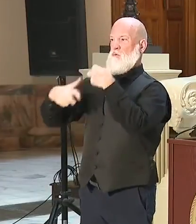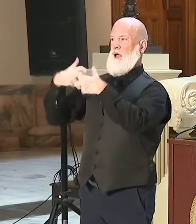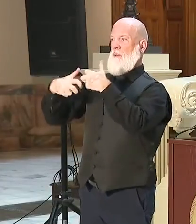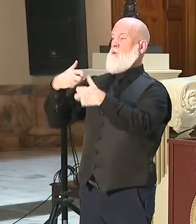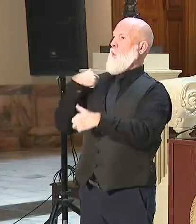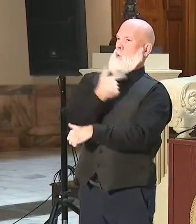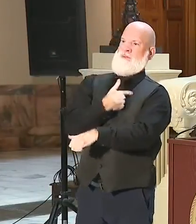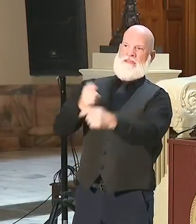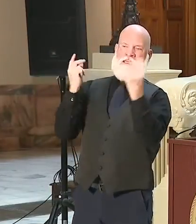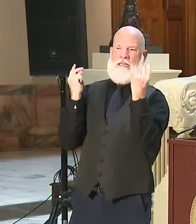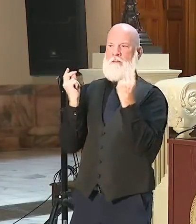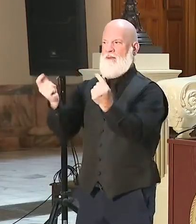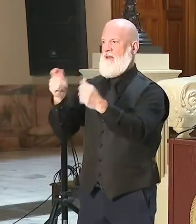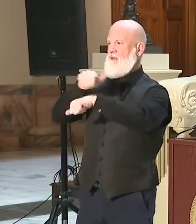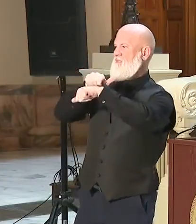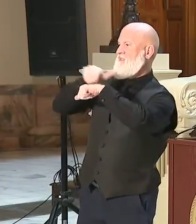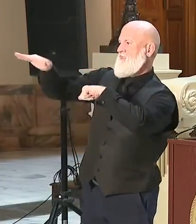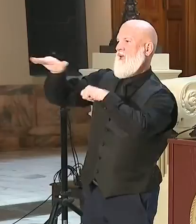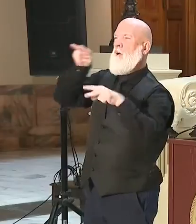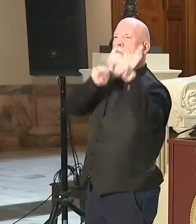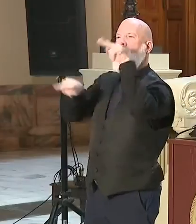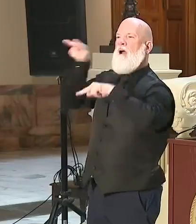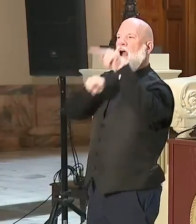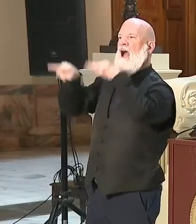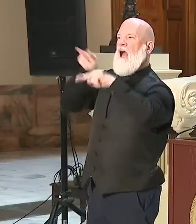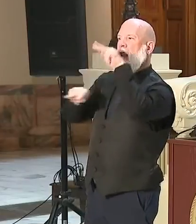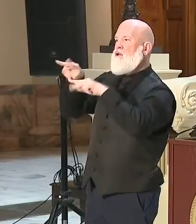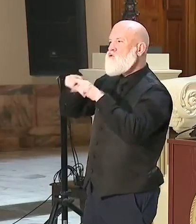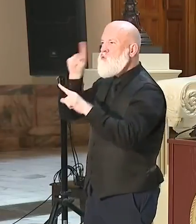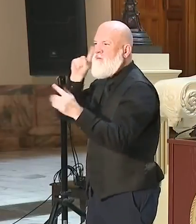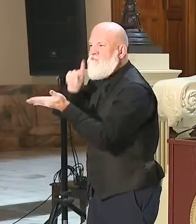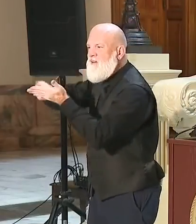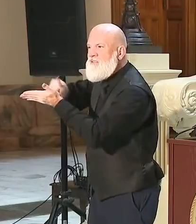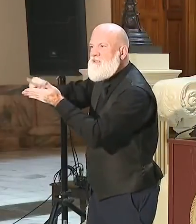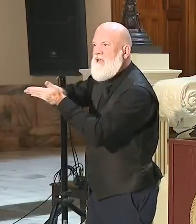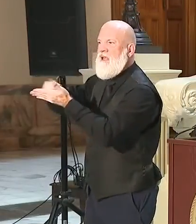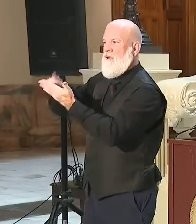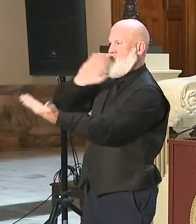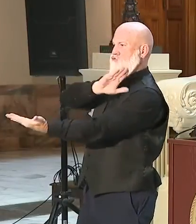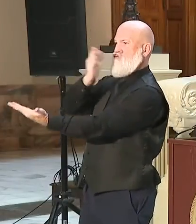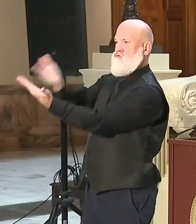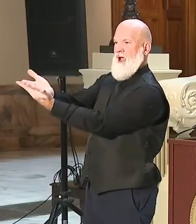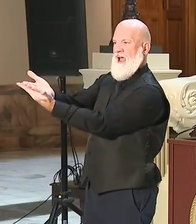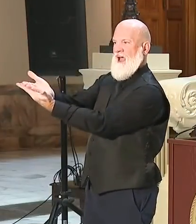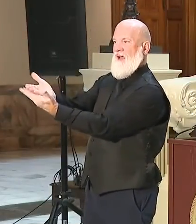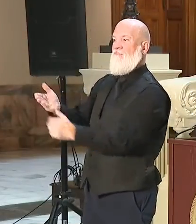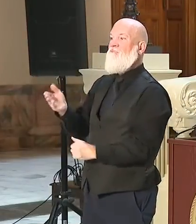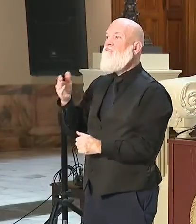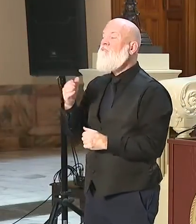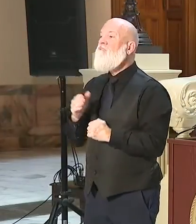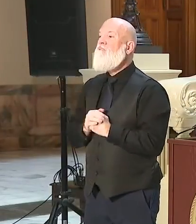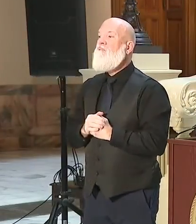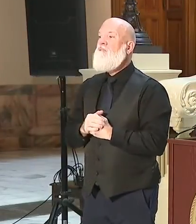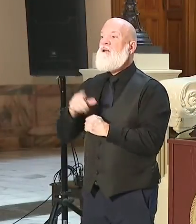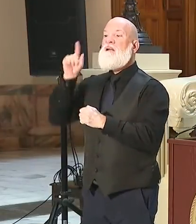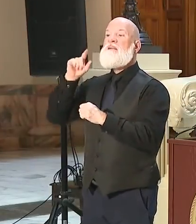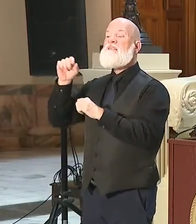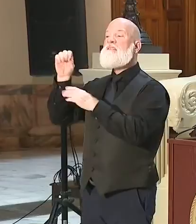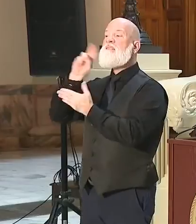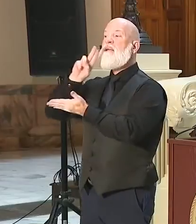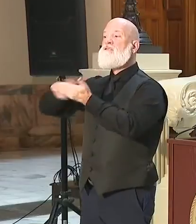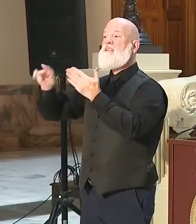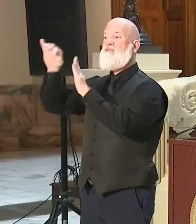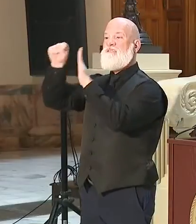was there. We had an investigator on site immediately. The secretary dispatched Deputy Secretary Jordan Fuchs to the scene as